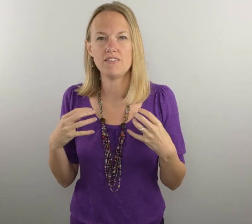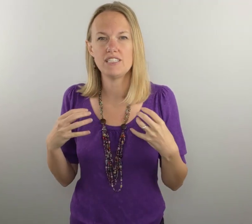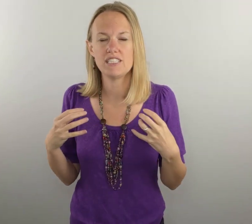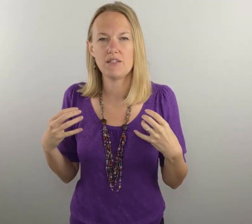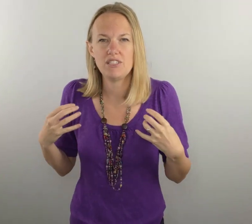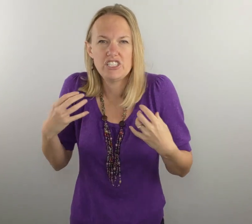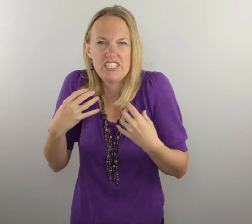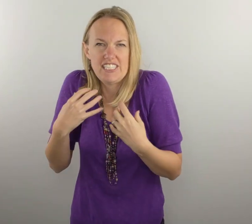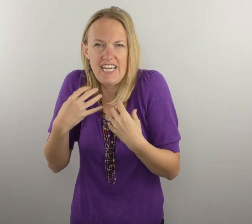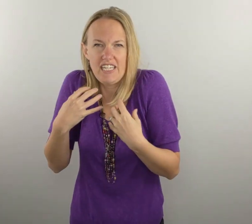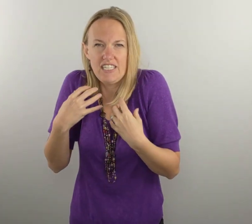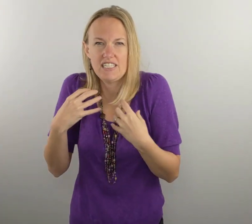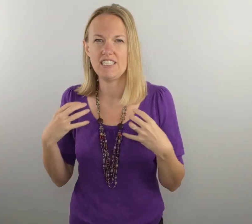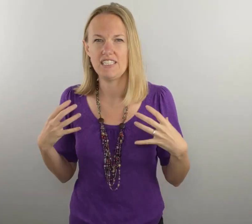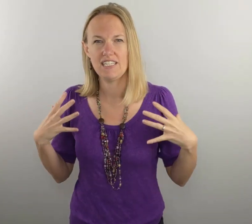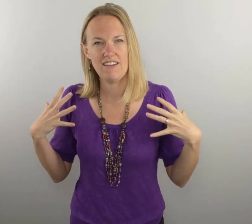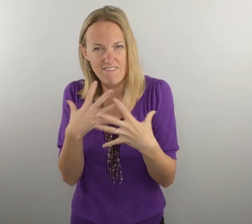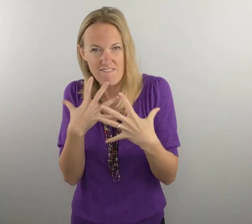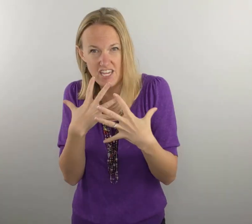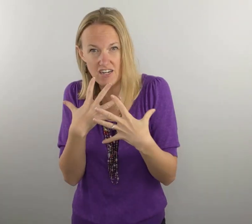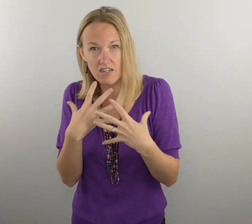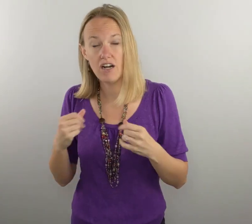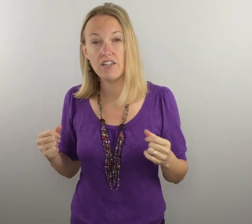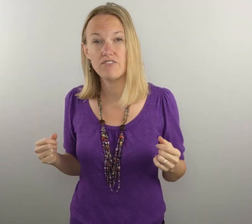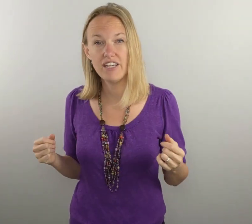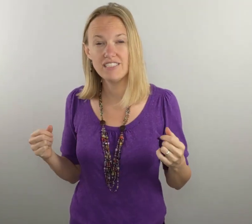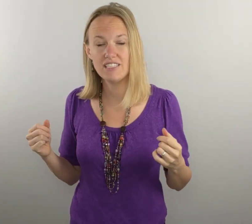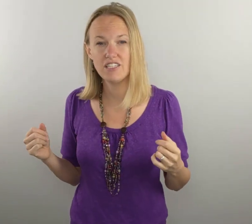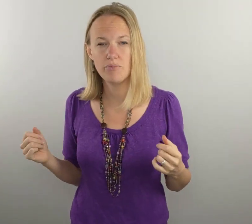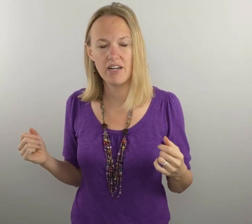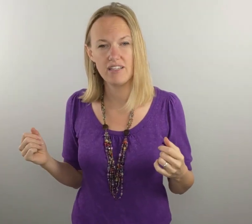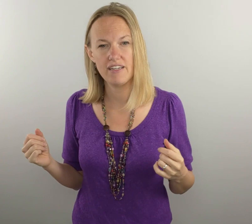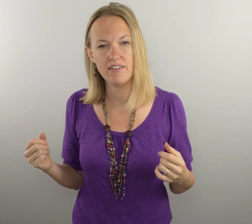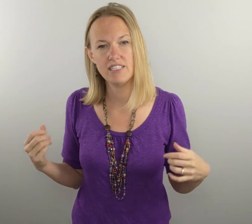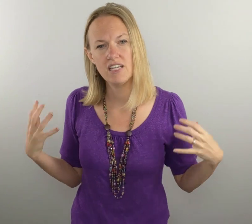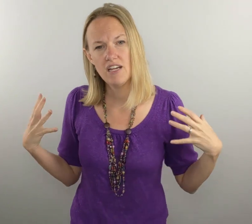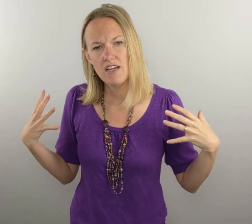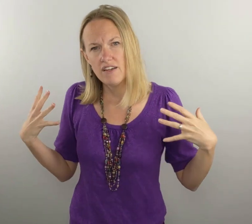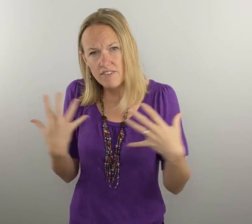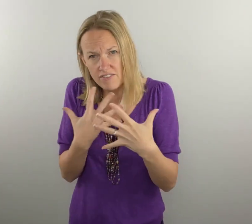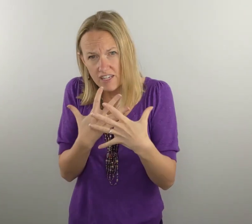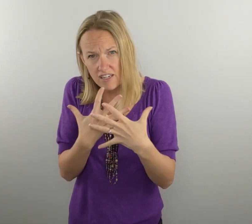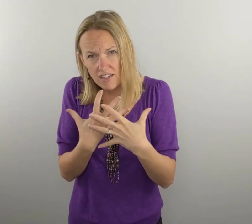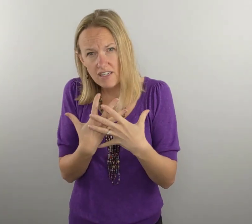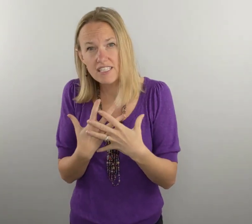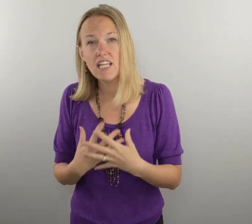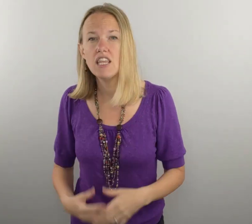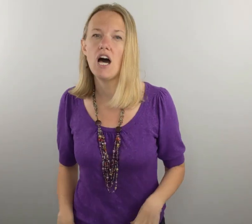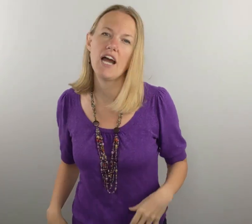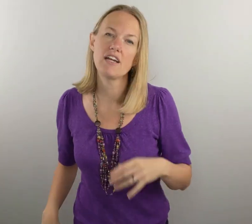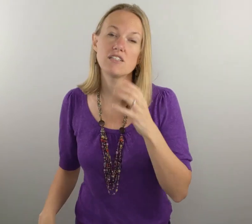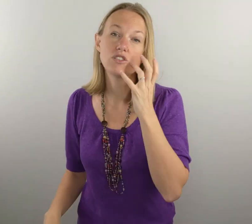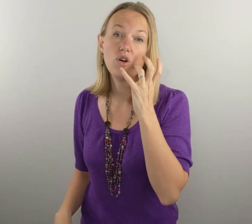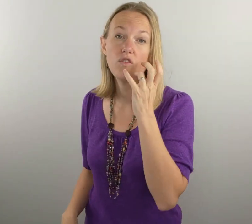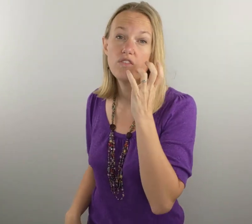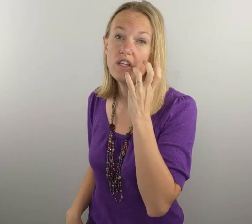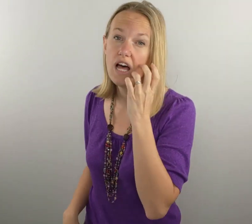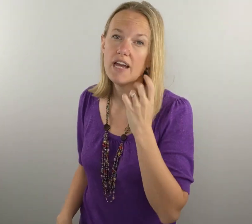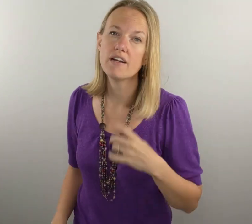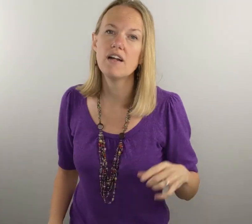language, like when you're scared. Fear on your face and in your body language. Fear is a liar. So for liar, I